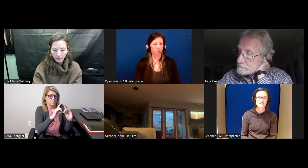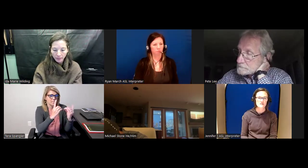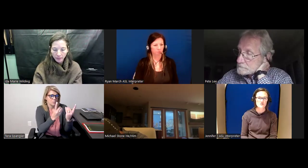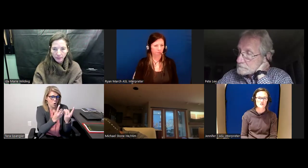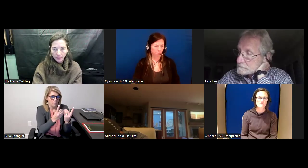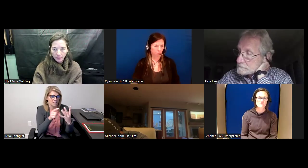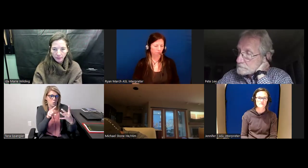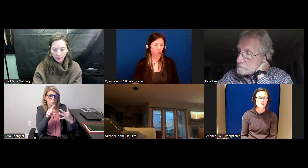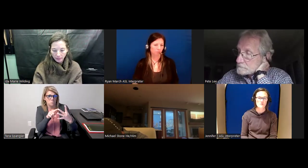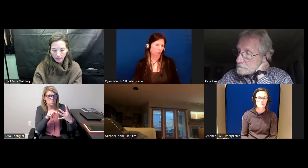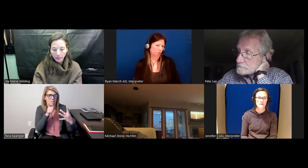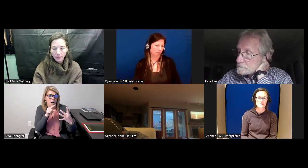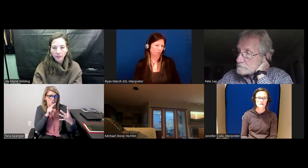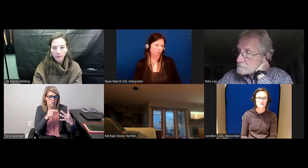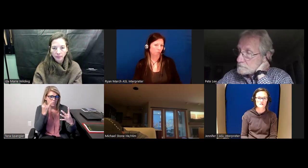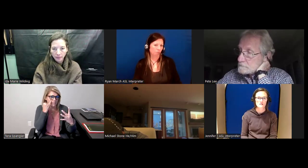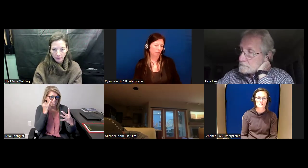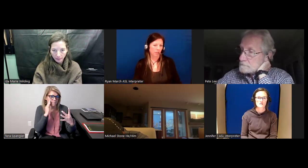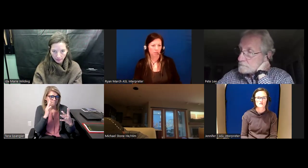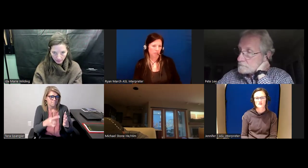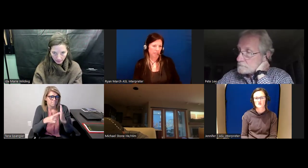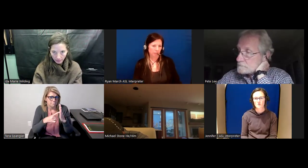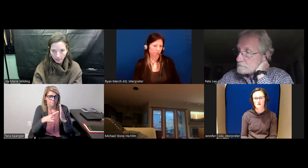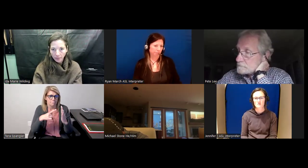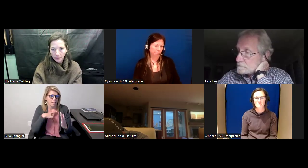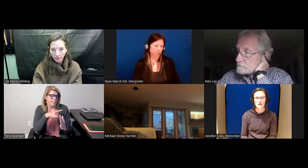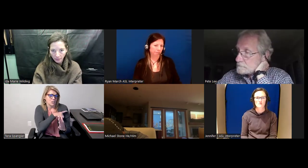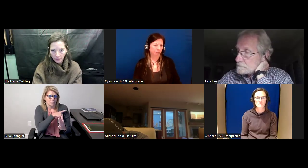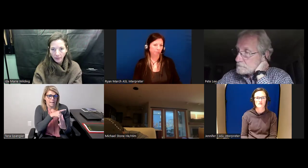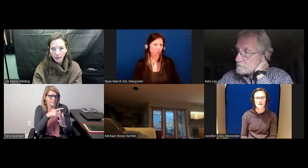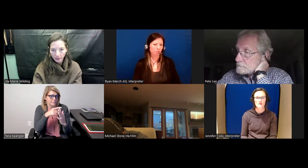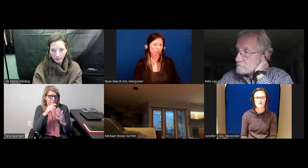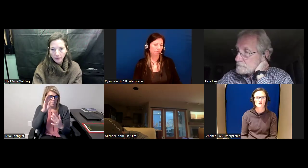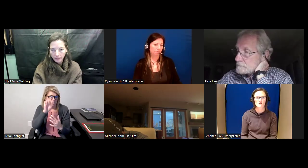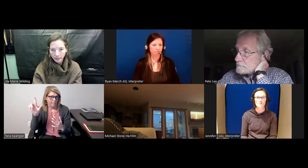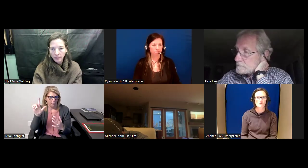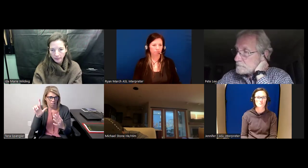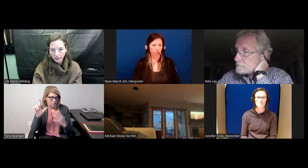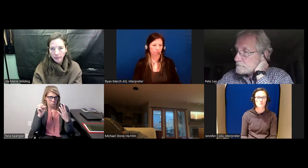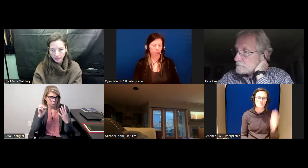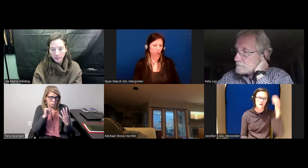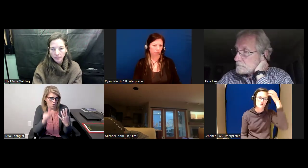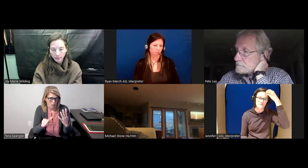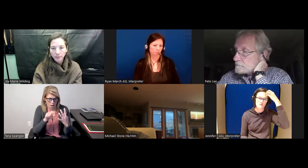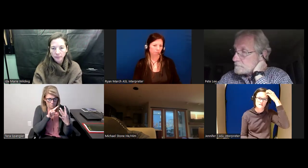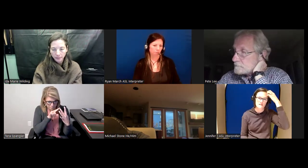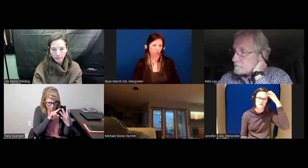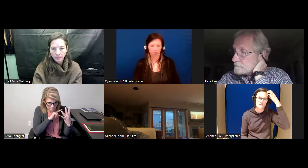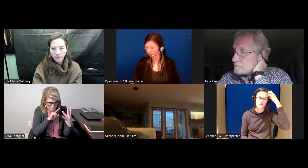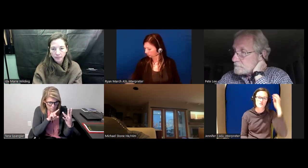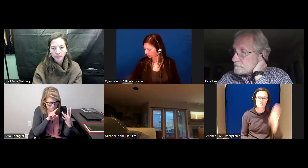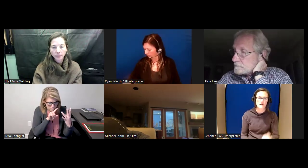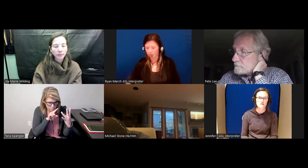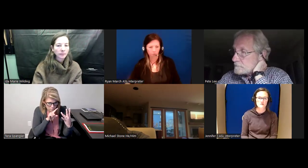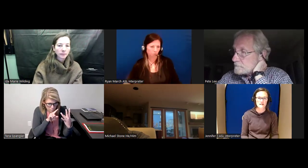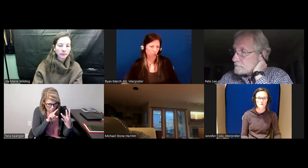their licensure department. Not sure if that would, not sure if that requires a